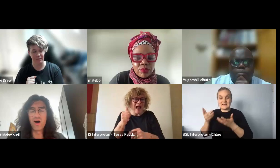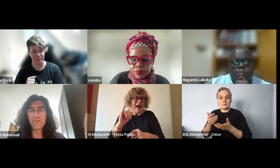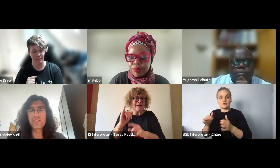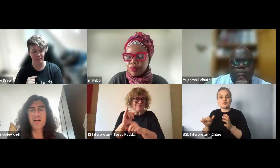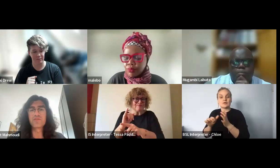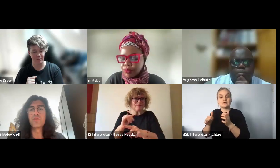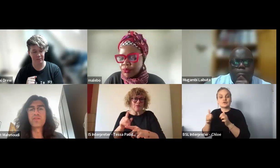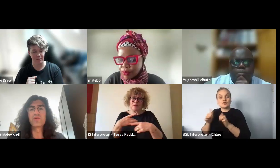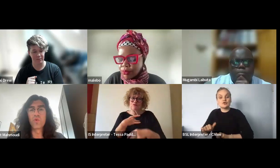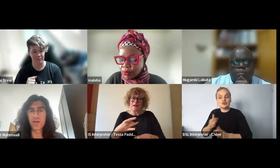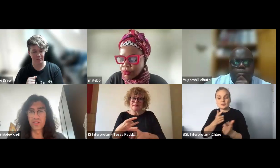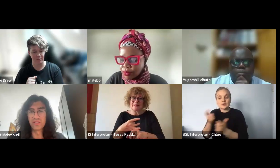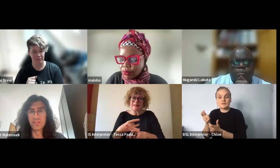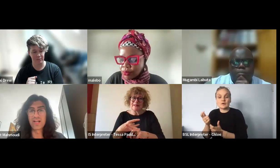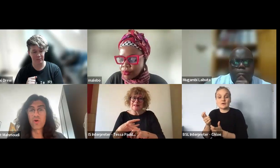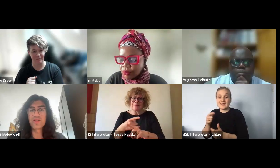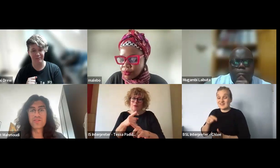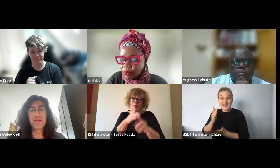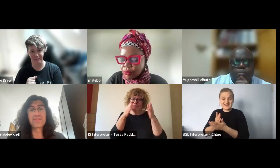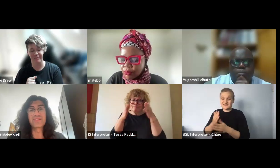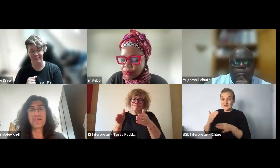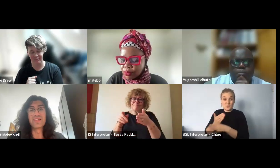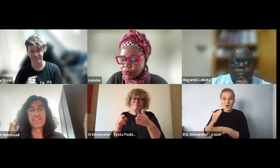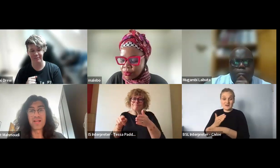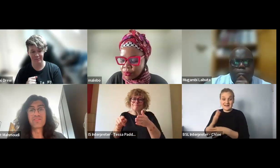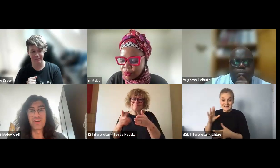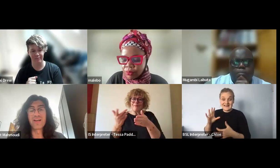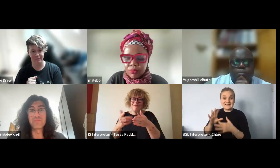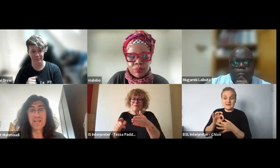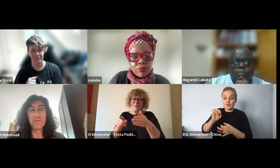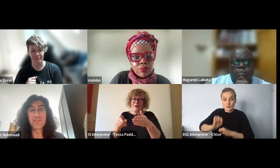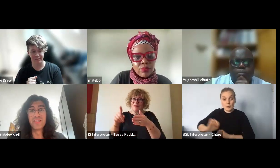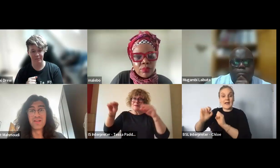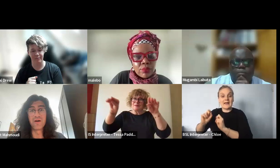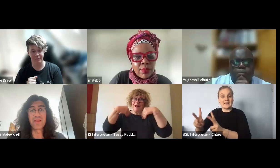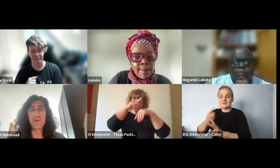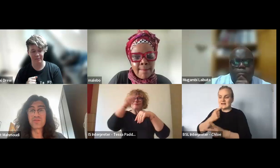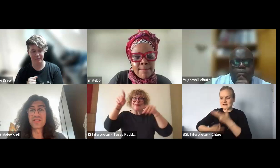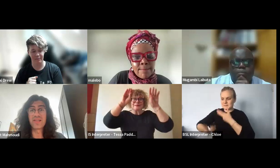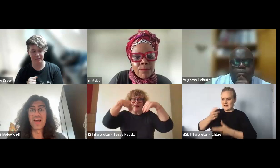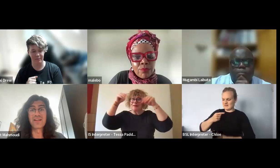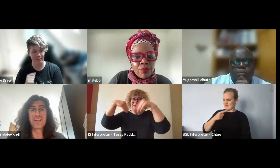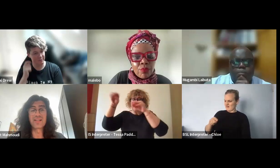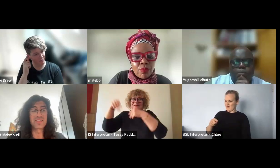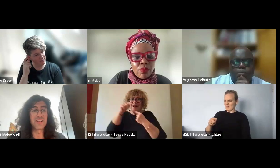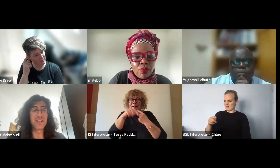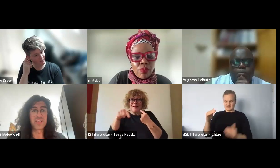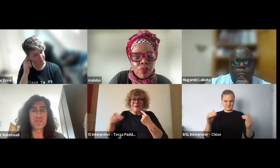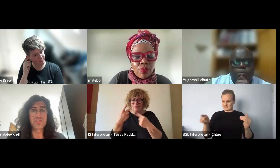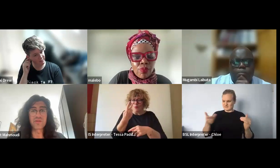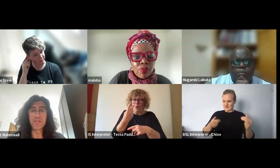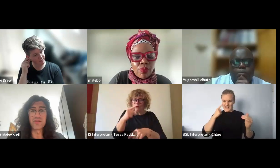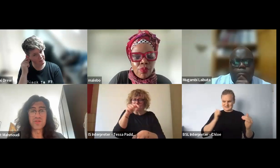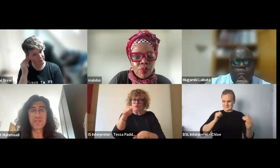for oftentimes don't even work according to the way that they specify themselves. I was recently at a